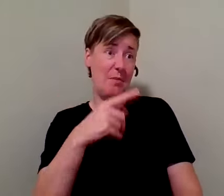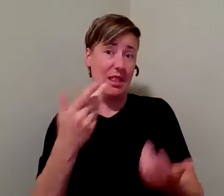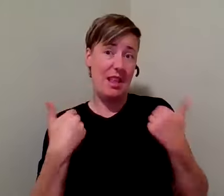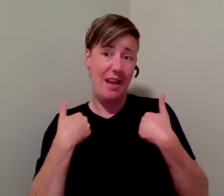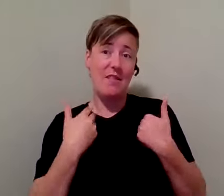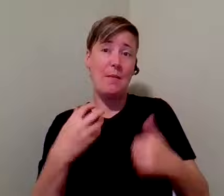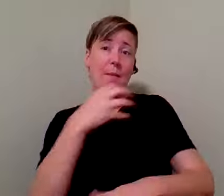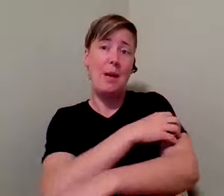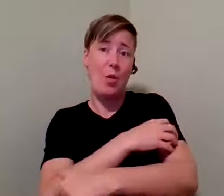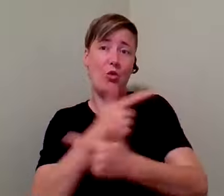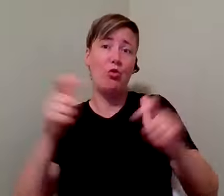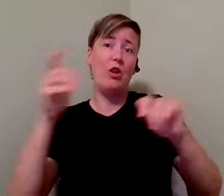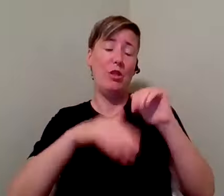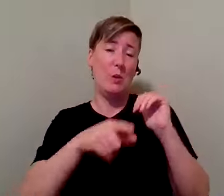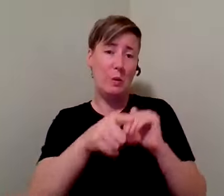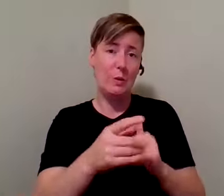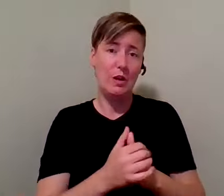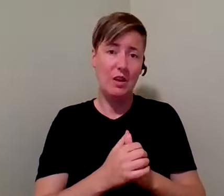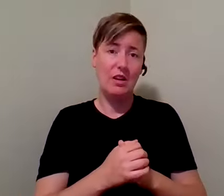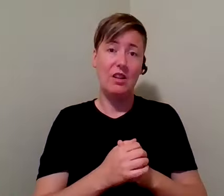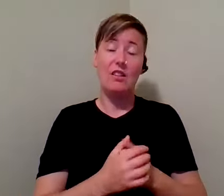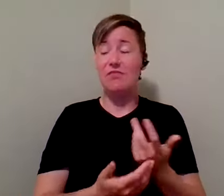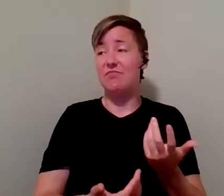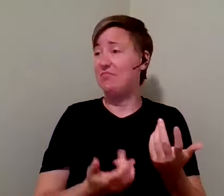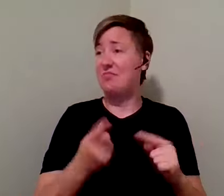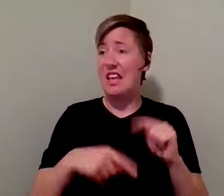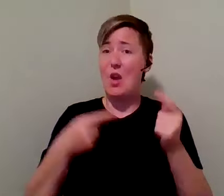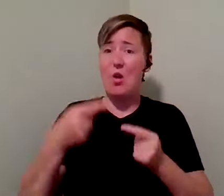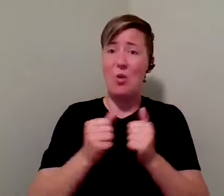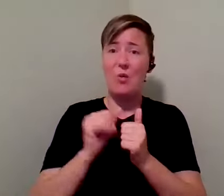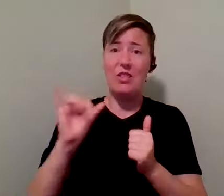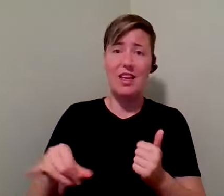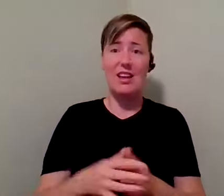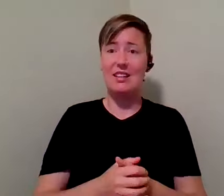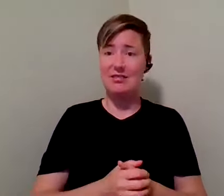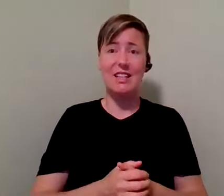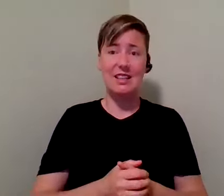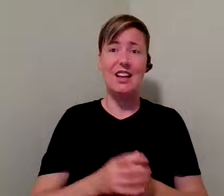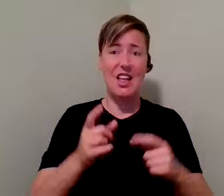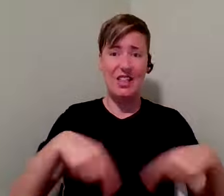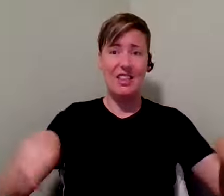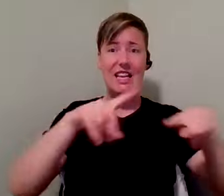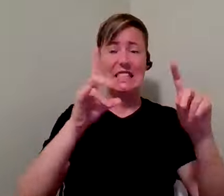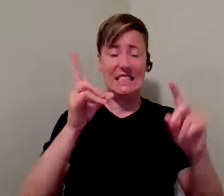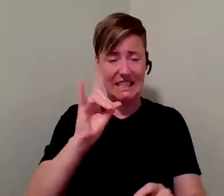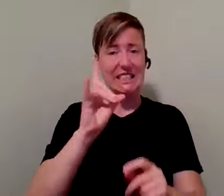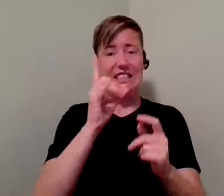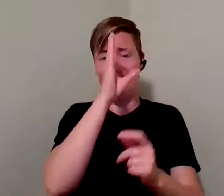direction, get out of debt, go out dancing, whatever it is. I said, I'm in. Step 3 done. I said,